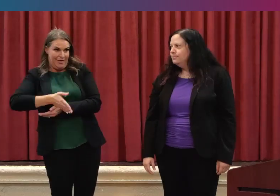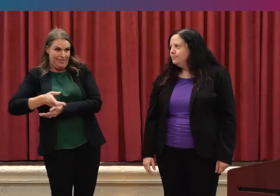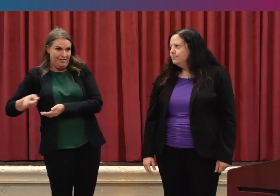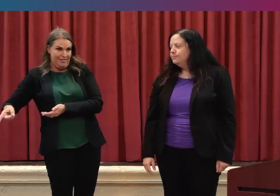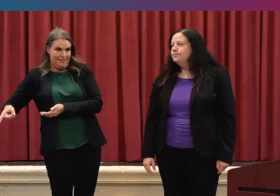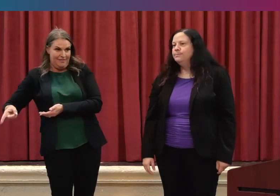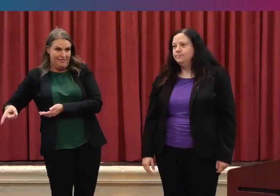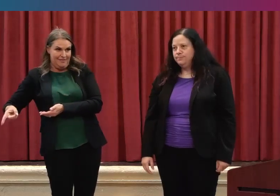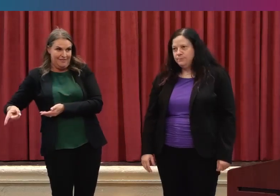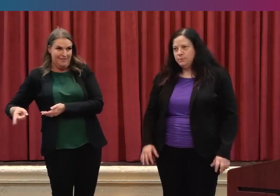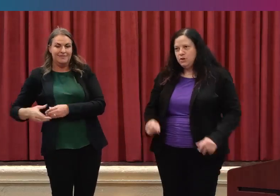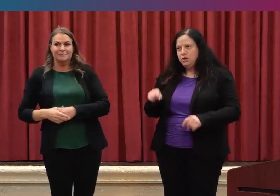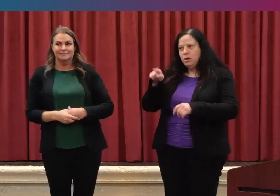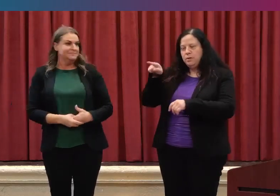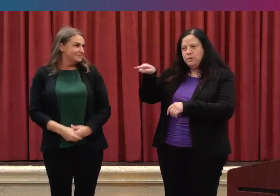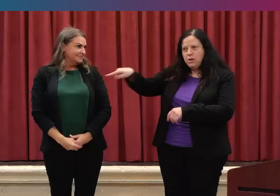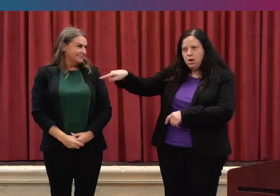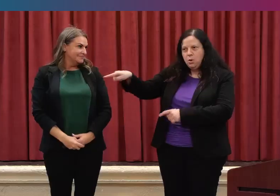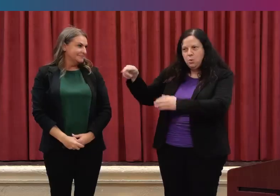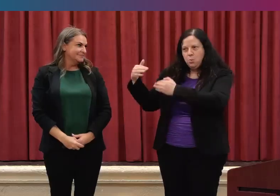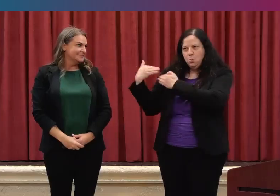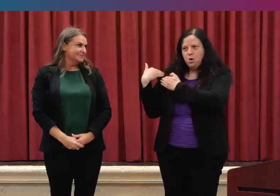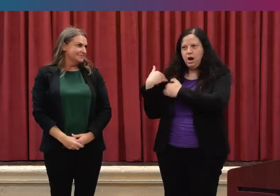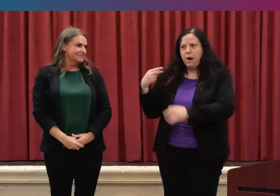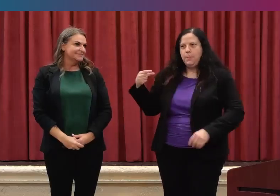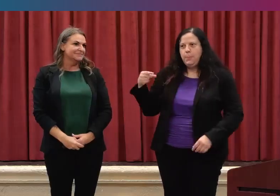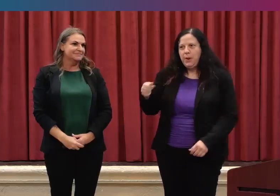Who pays for that? Does the salon, are they required to pay?